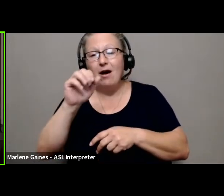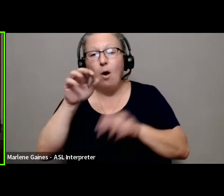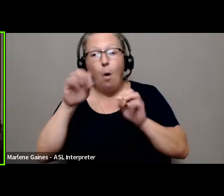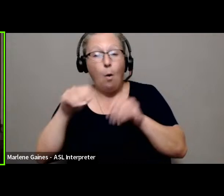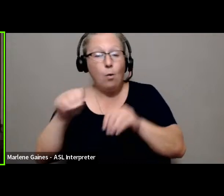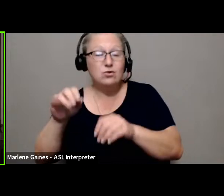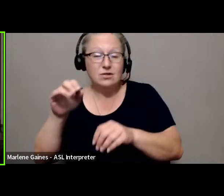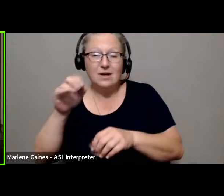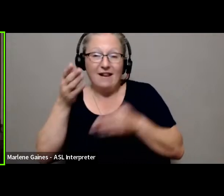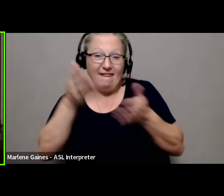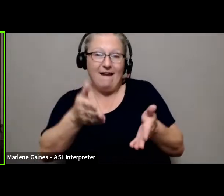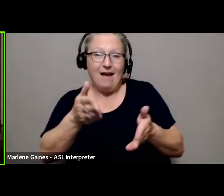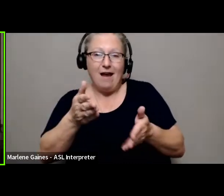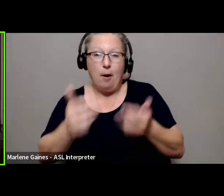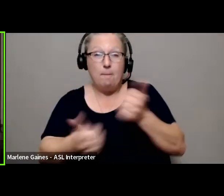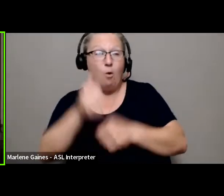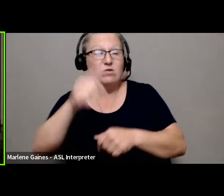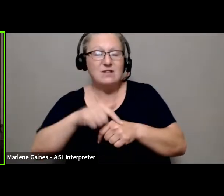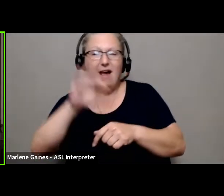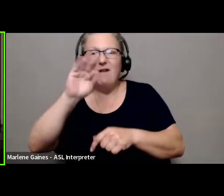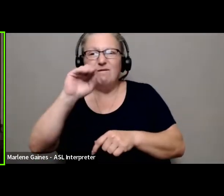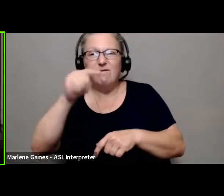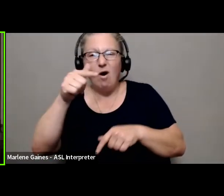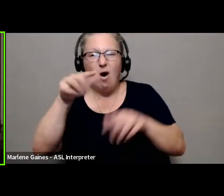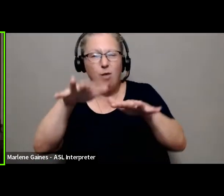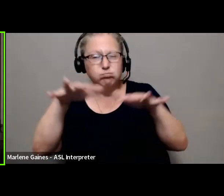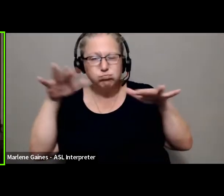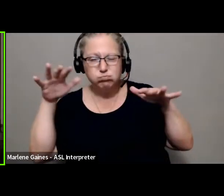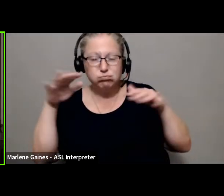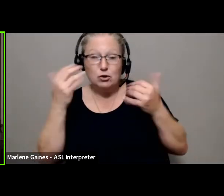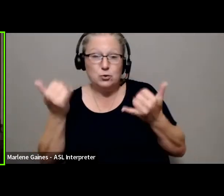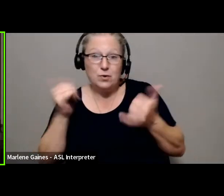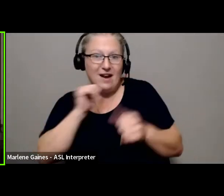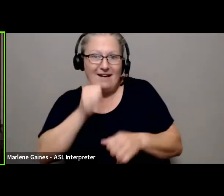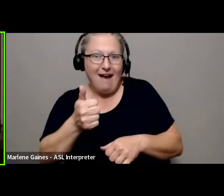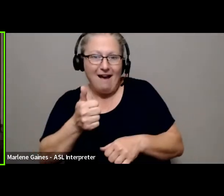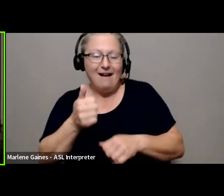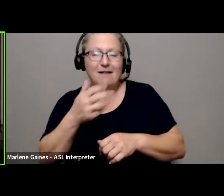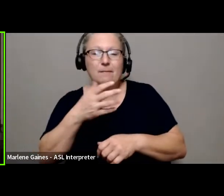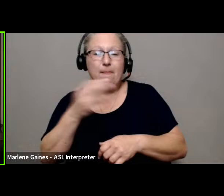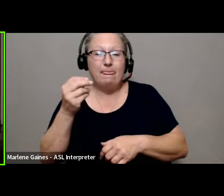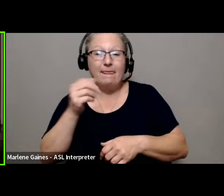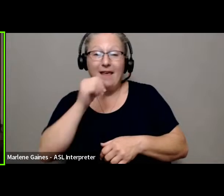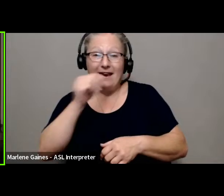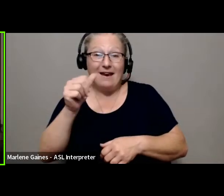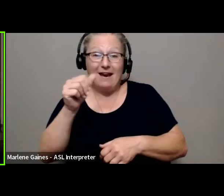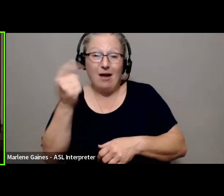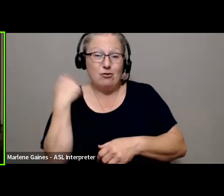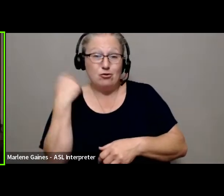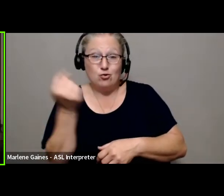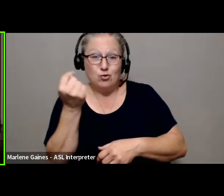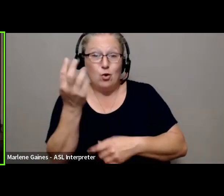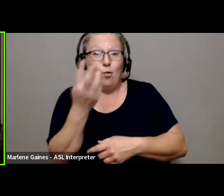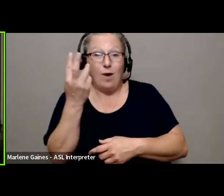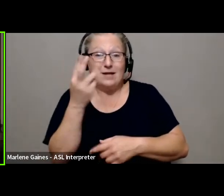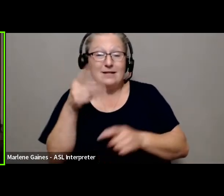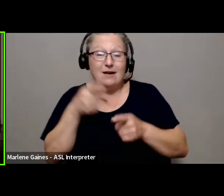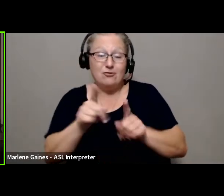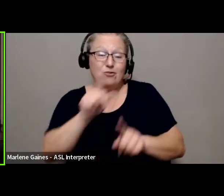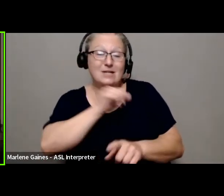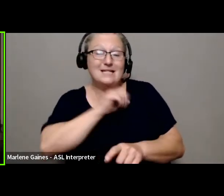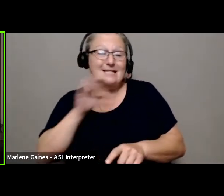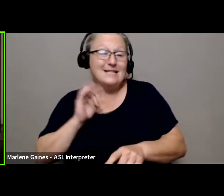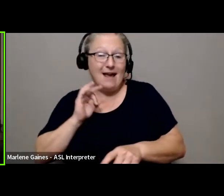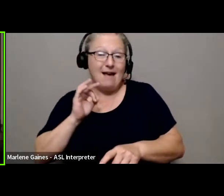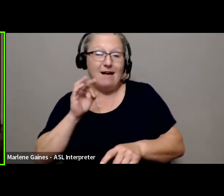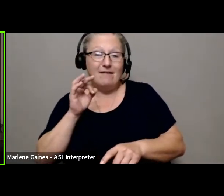lot of times it's fogged in. So today, it's not fogged in today, and it was not fogged in Tuesday and Wednesday when they had the staff